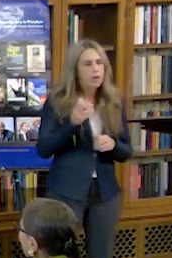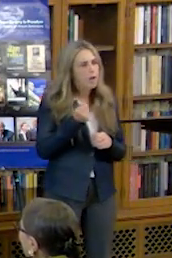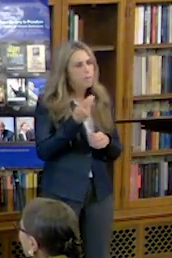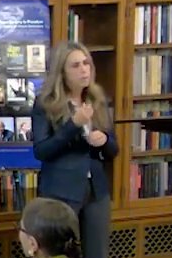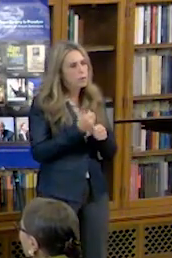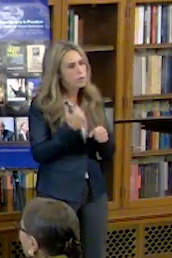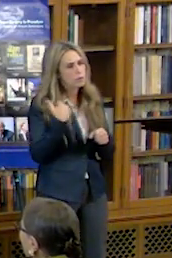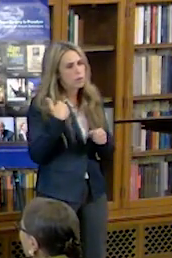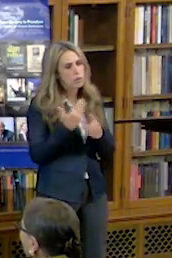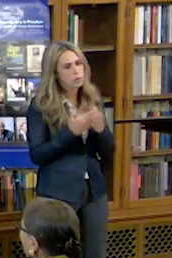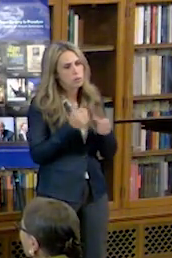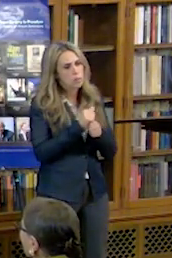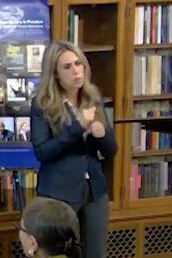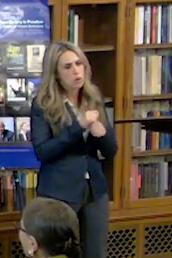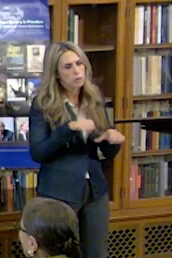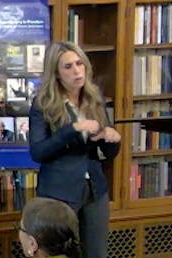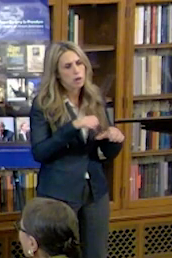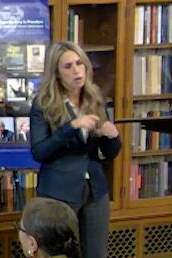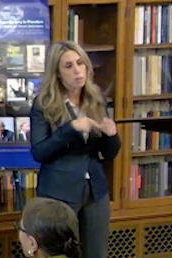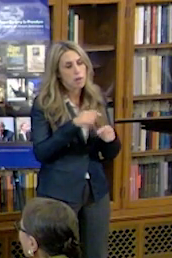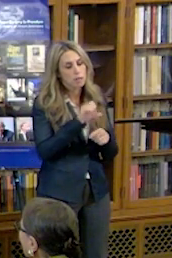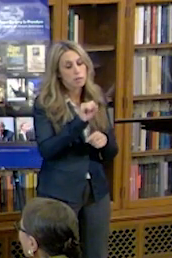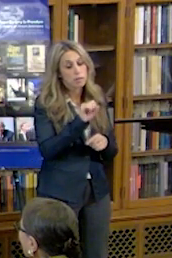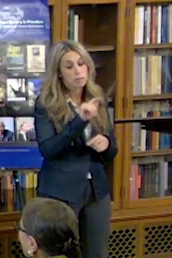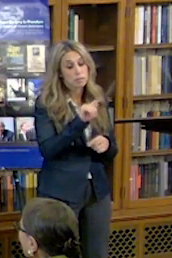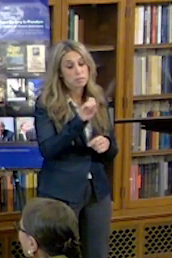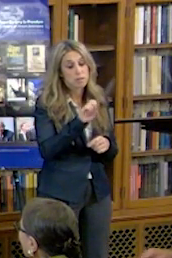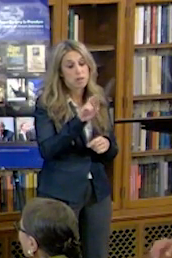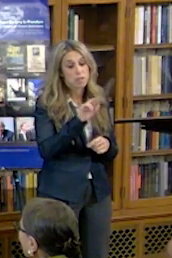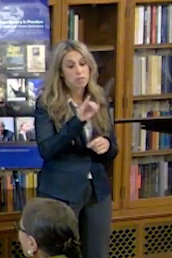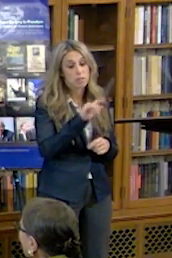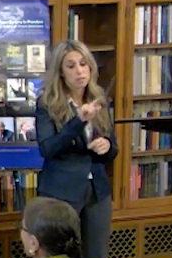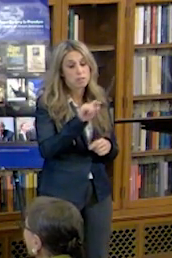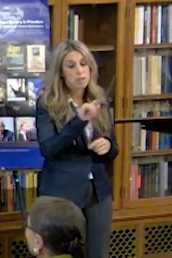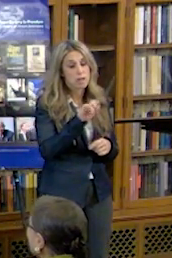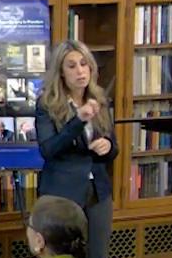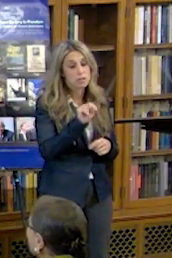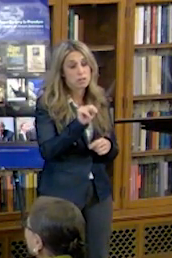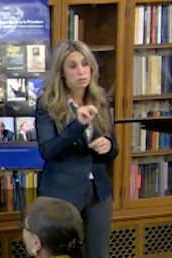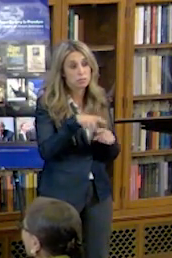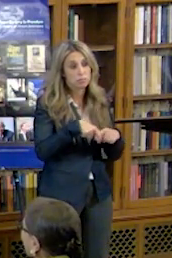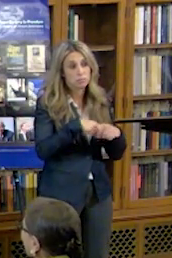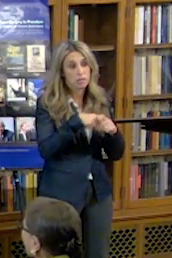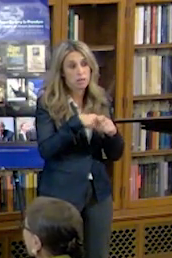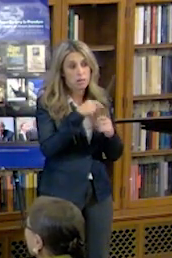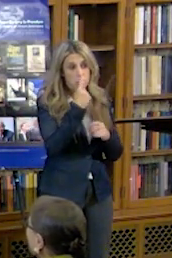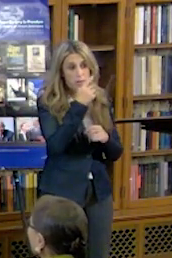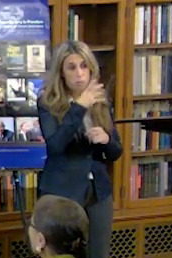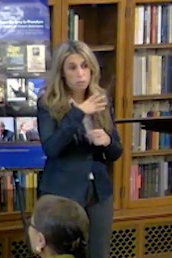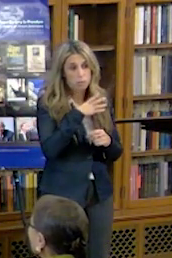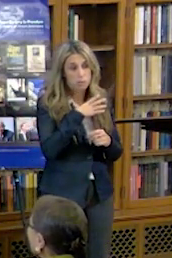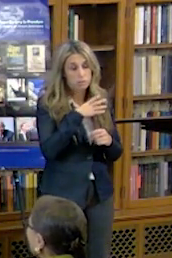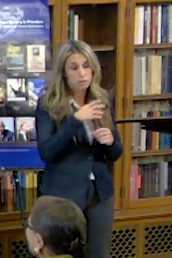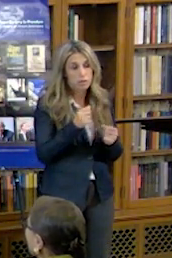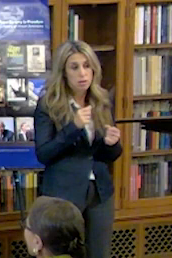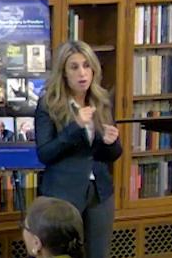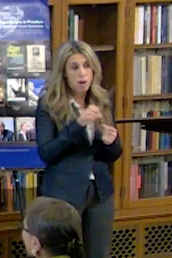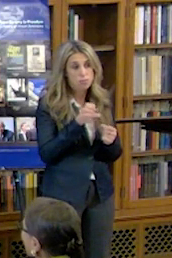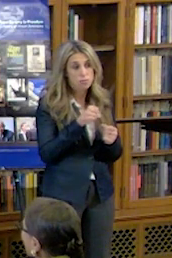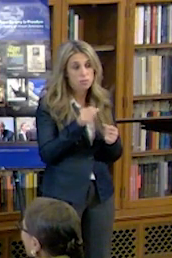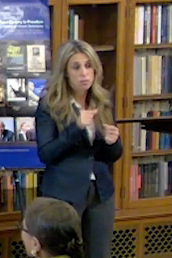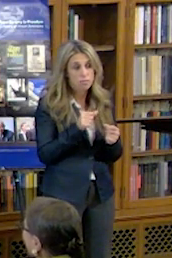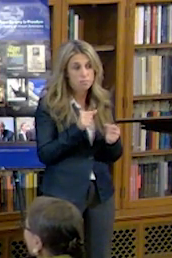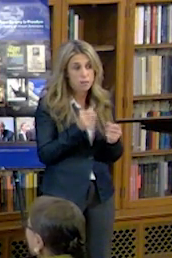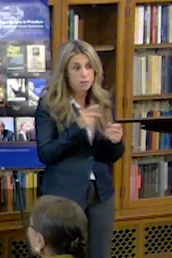years ago in North Carolina about the sterilization of black women at the hands of the state so in North Carolina there were hundreds of black